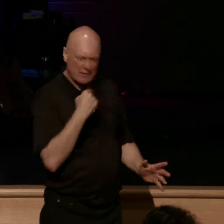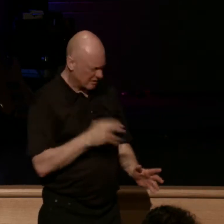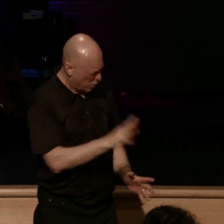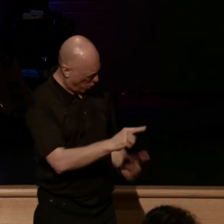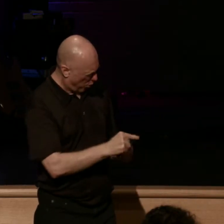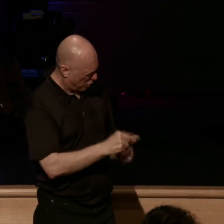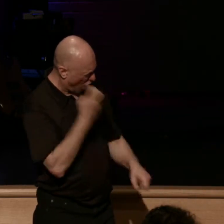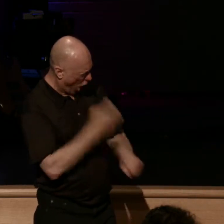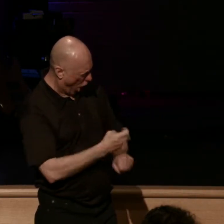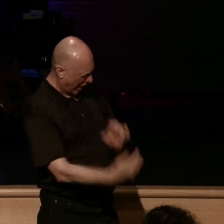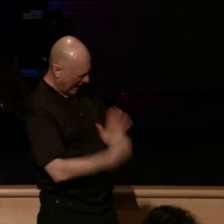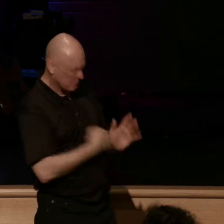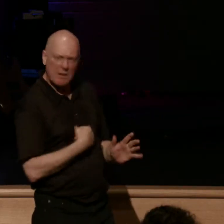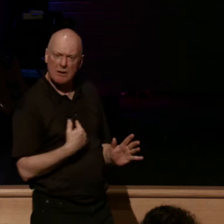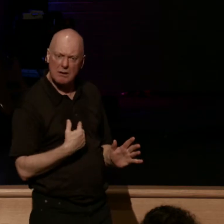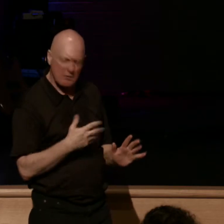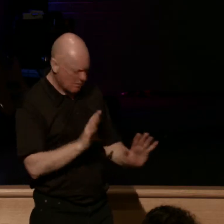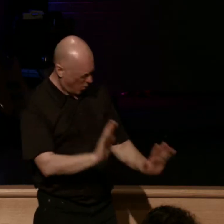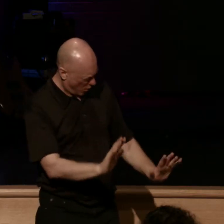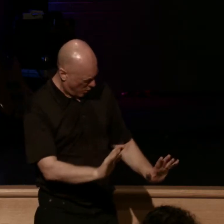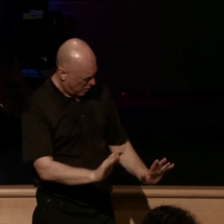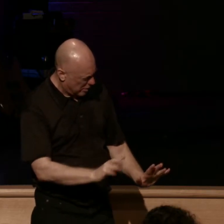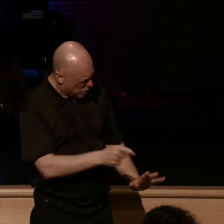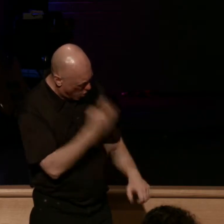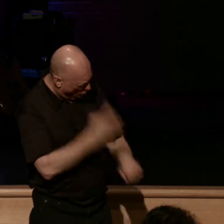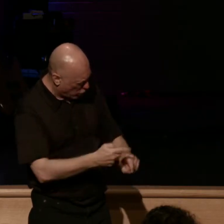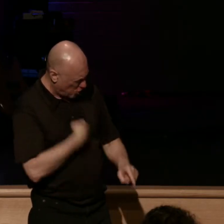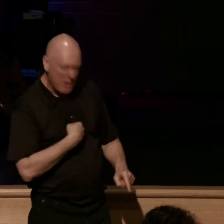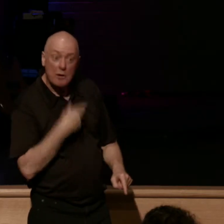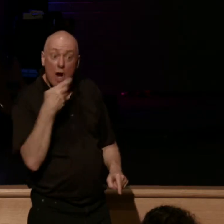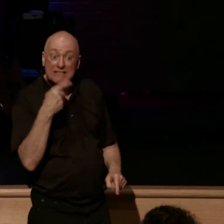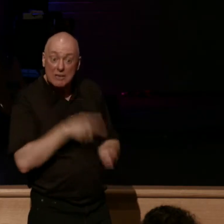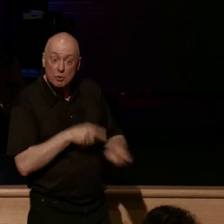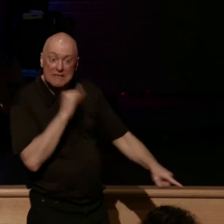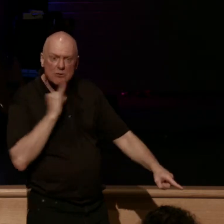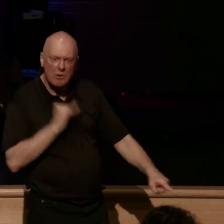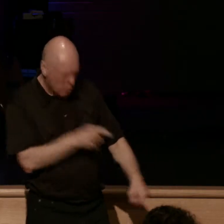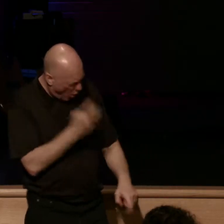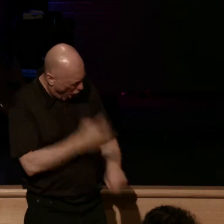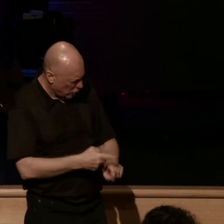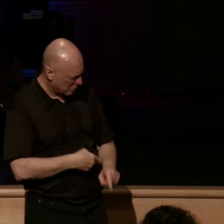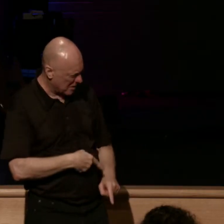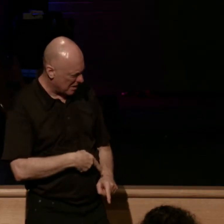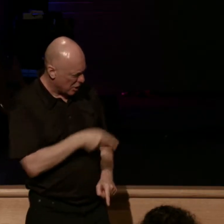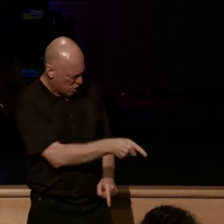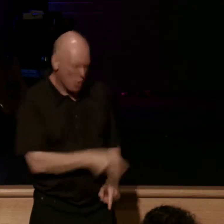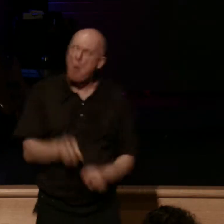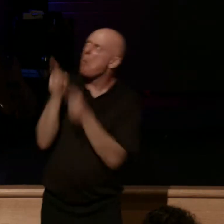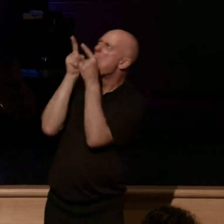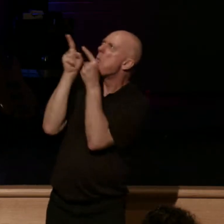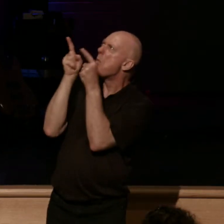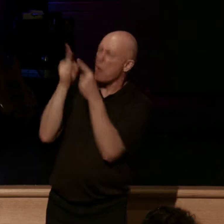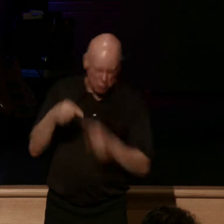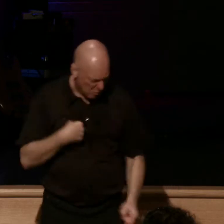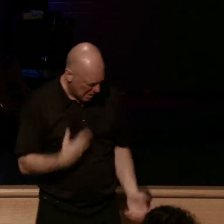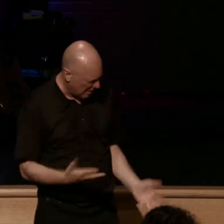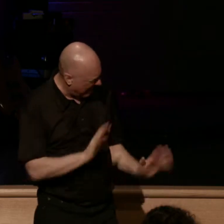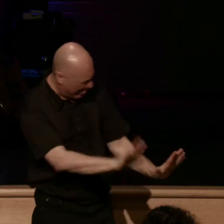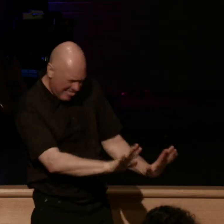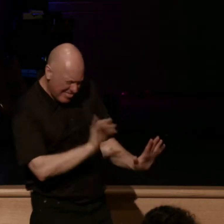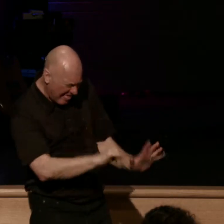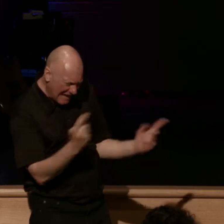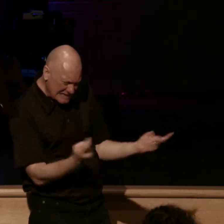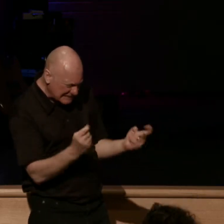God, like this is God saying, man, you've been harsh to me. You've been speaking against me in a sinful, in